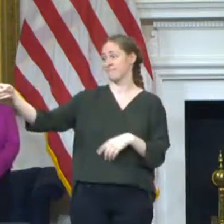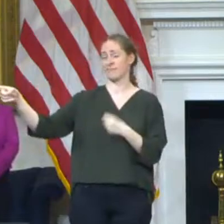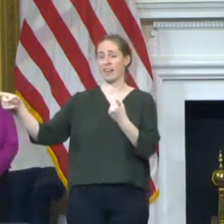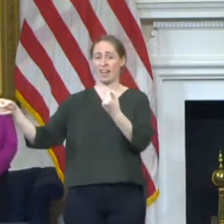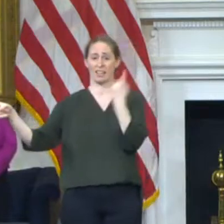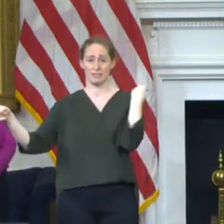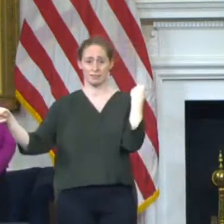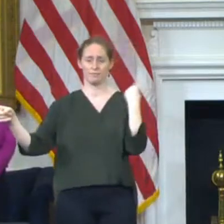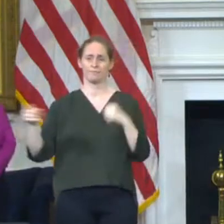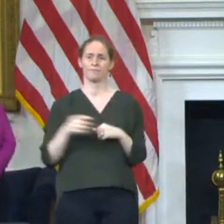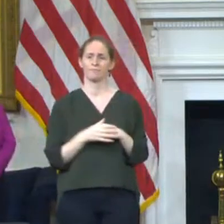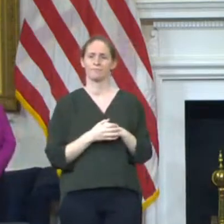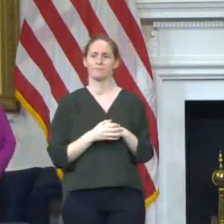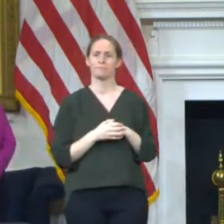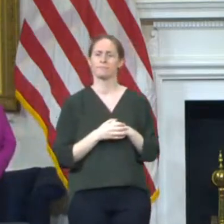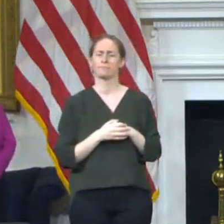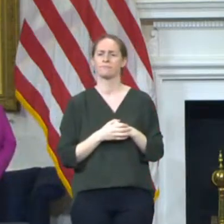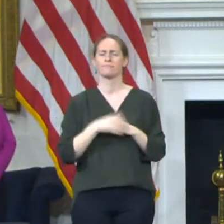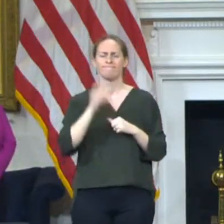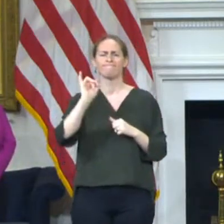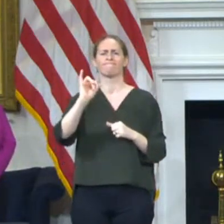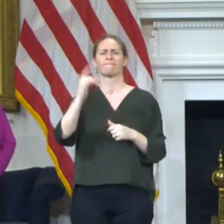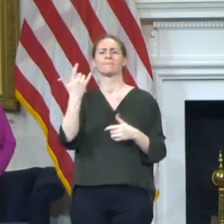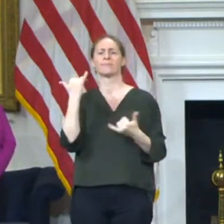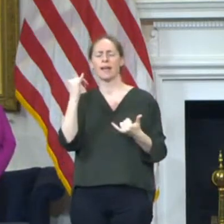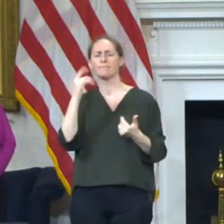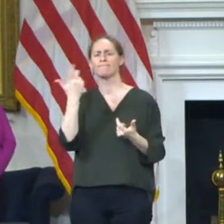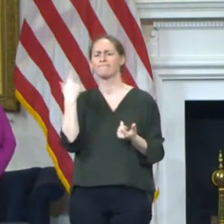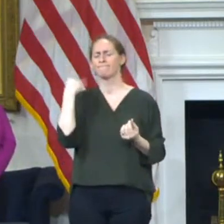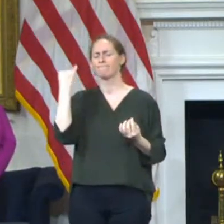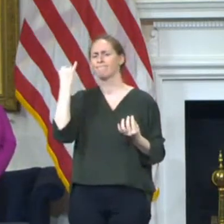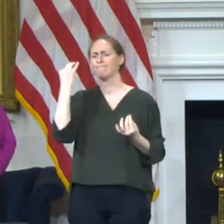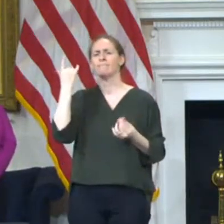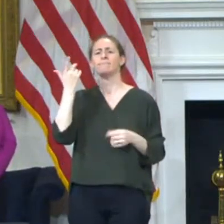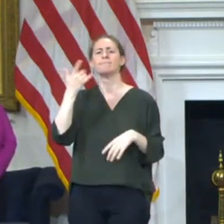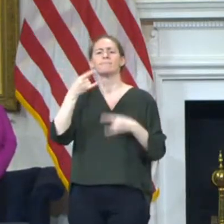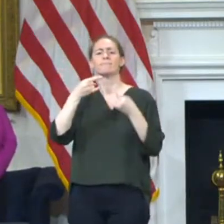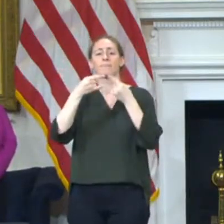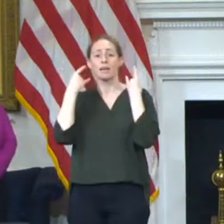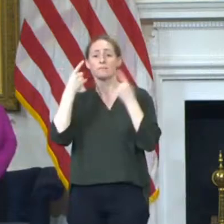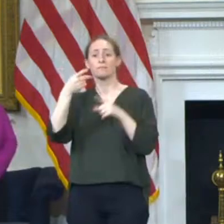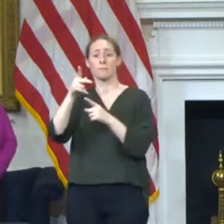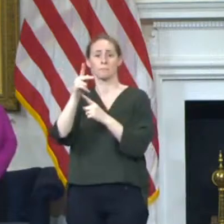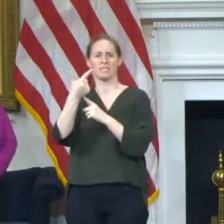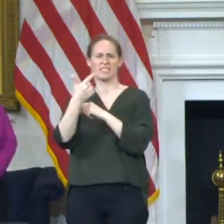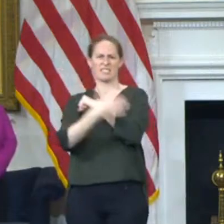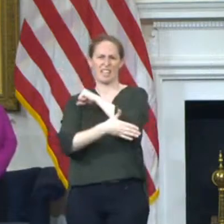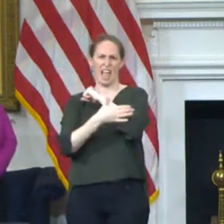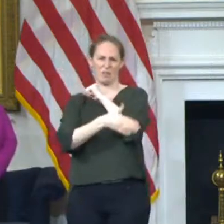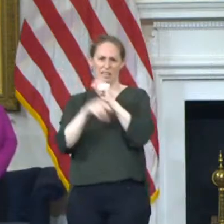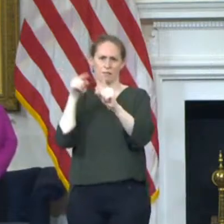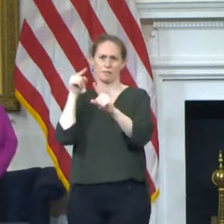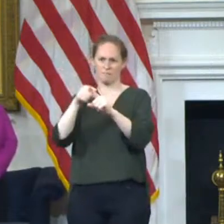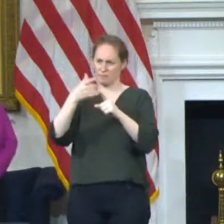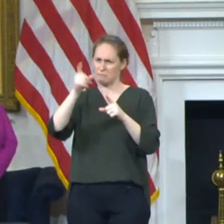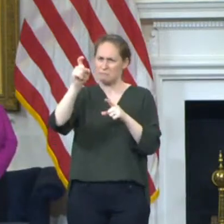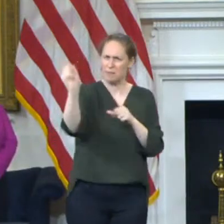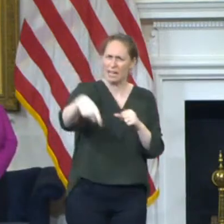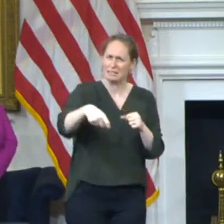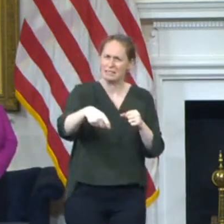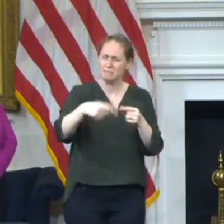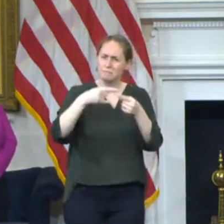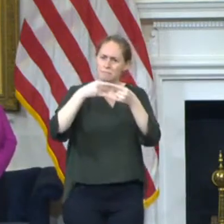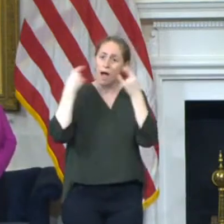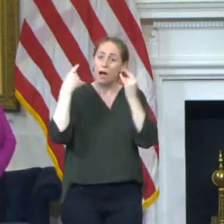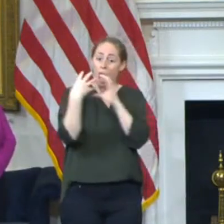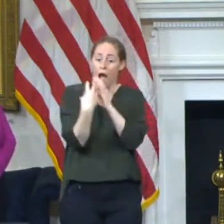Governor, with regard to the darn masks, County Executive Paul Brooks in Prince George's County today issued a mandatory mask